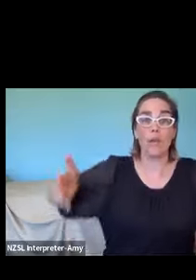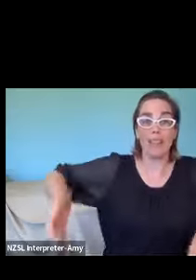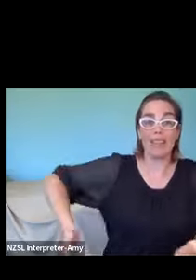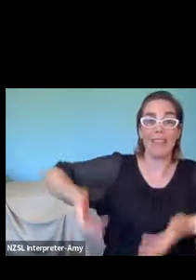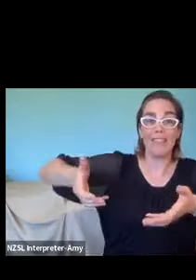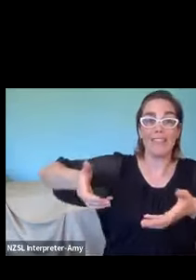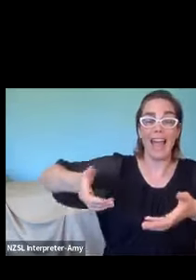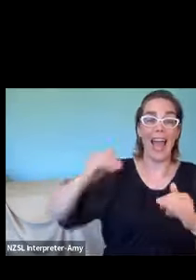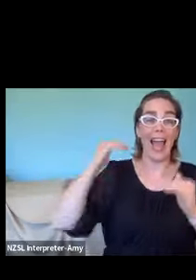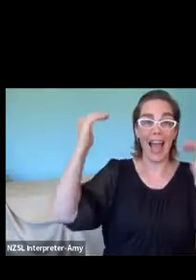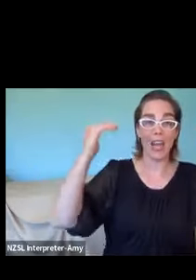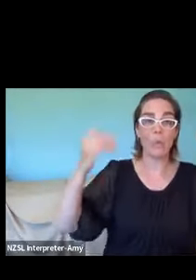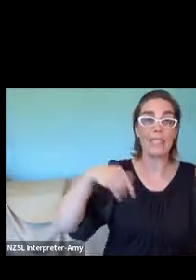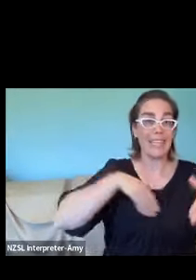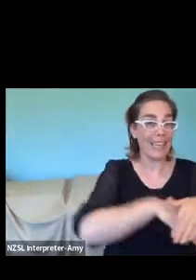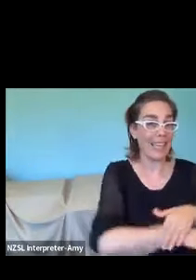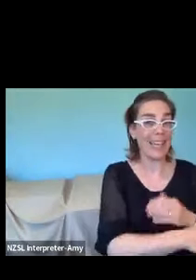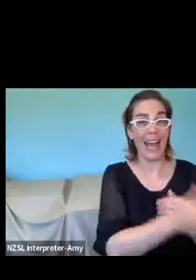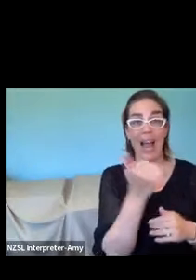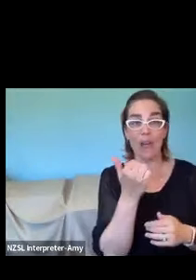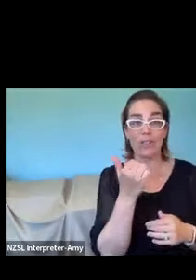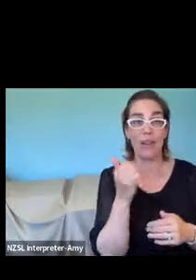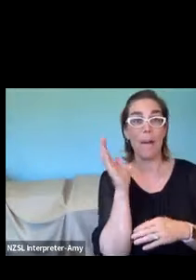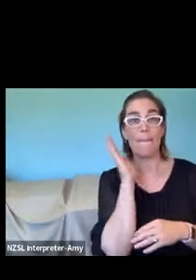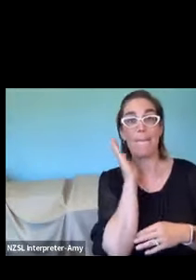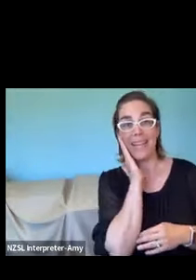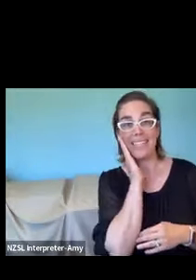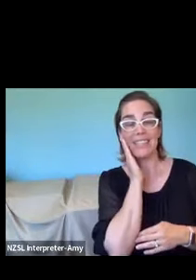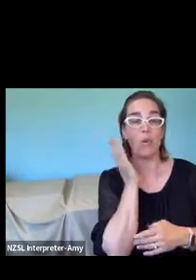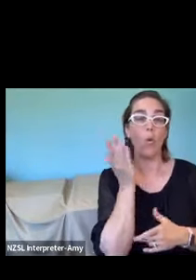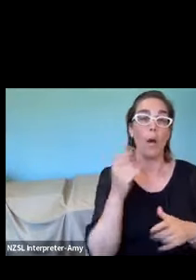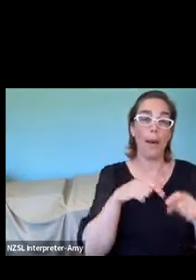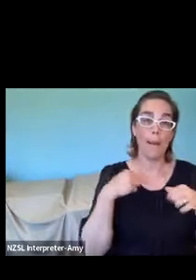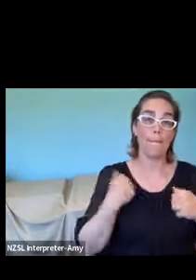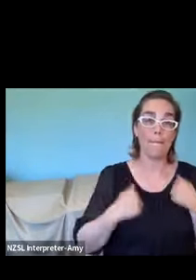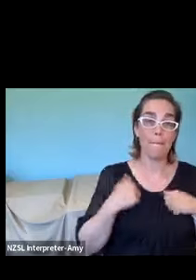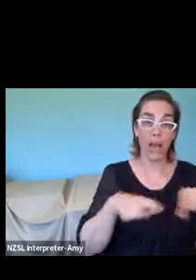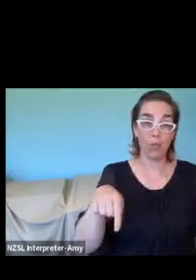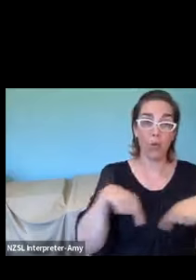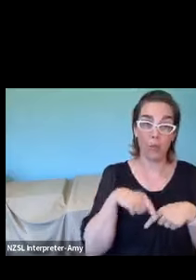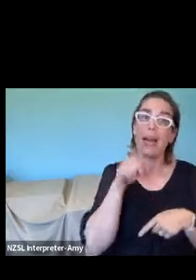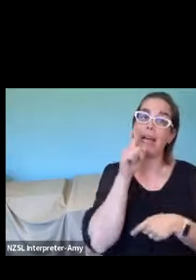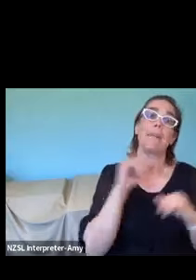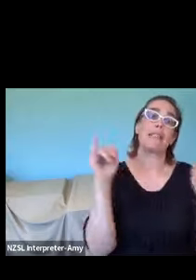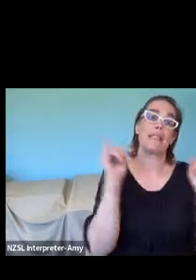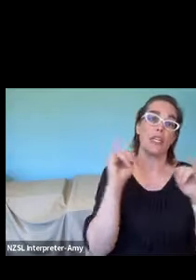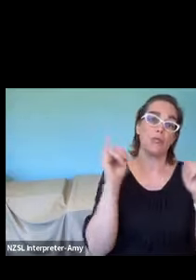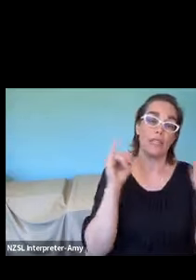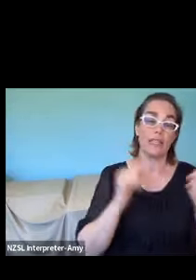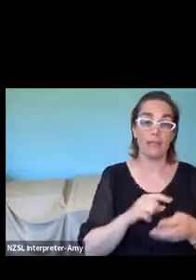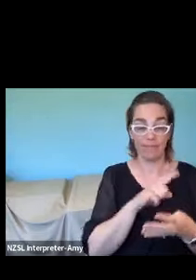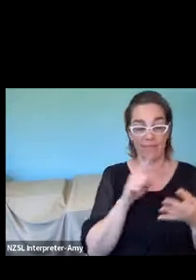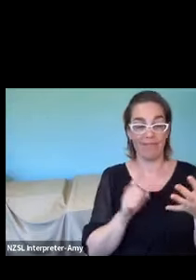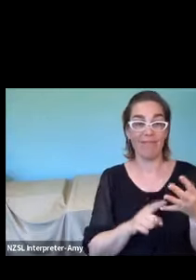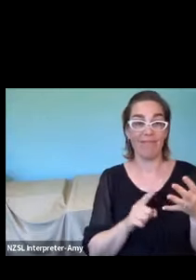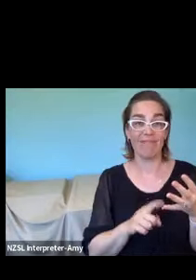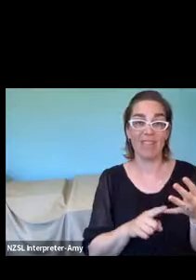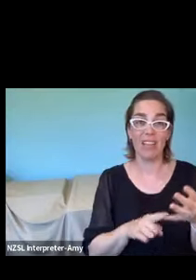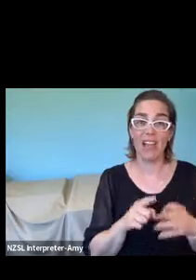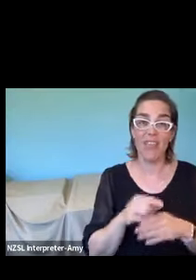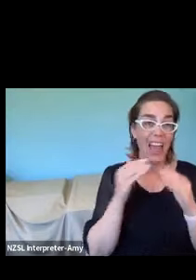and out of bed, in and out of the bathroom, it's incredibly dangerous. And the reason we're forced into doing that is that the housing hasn't been